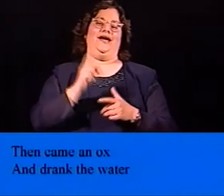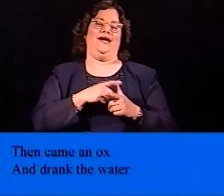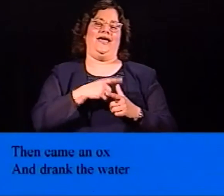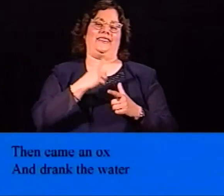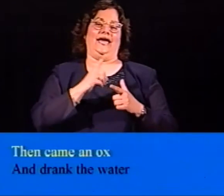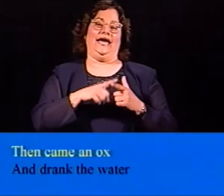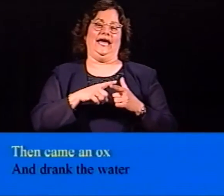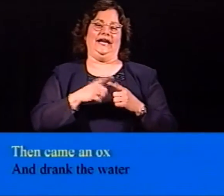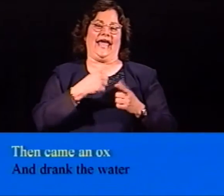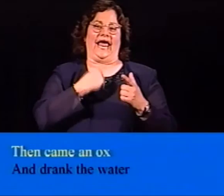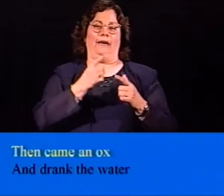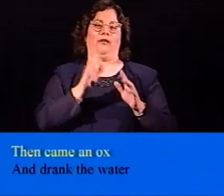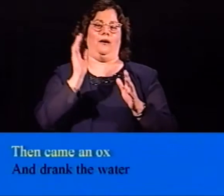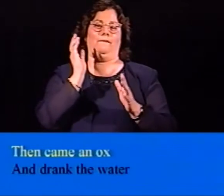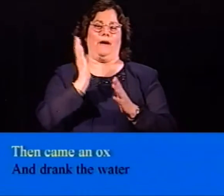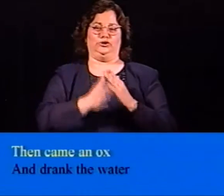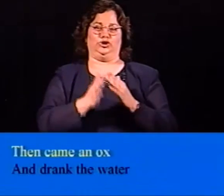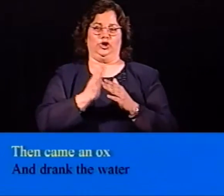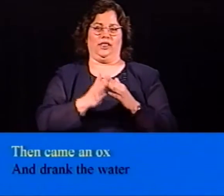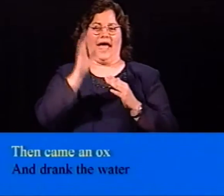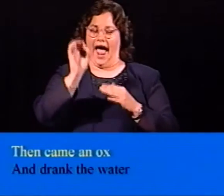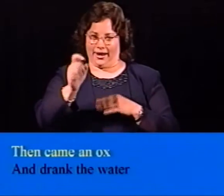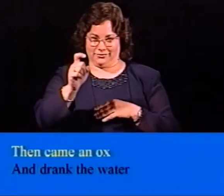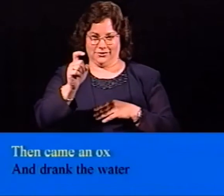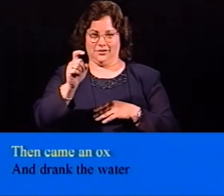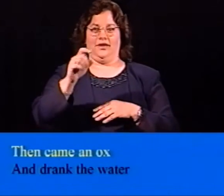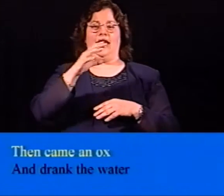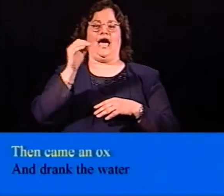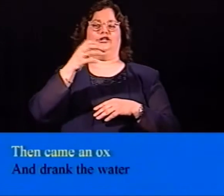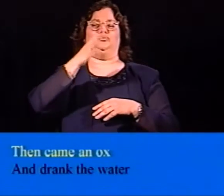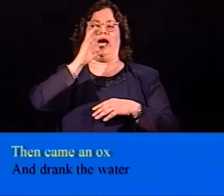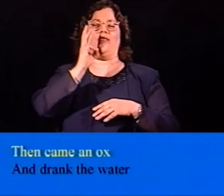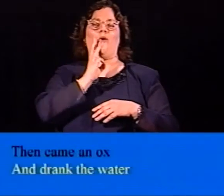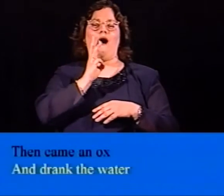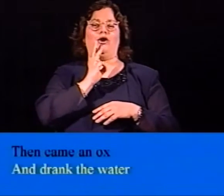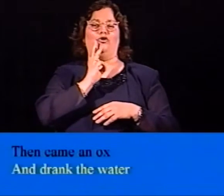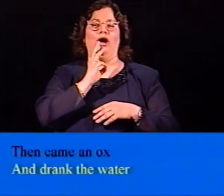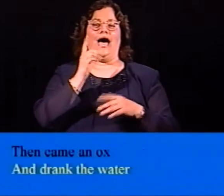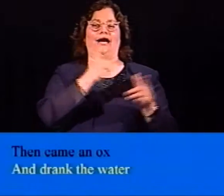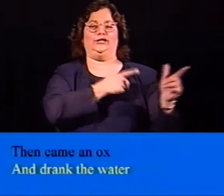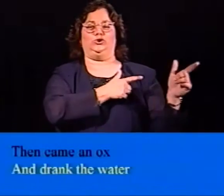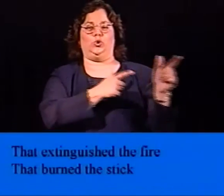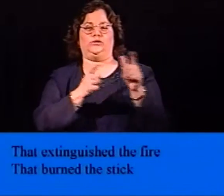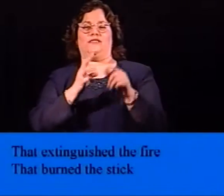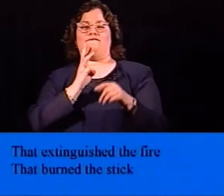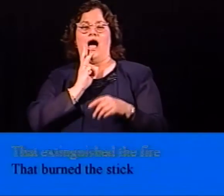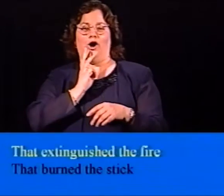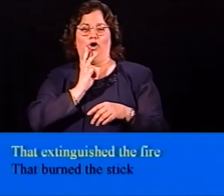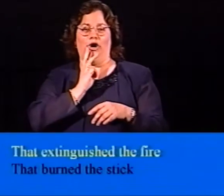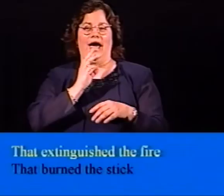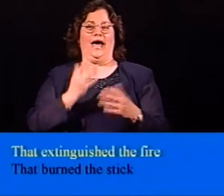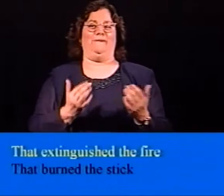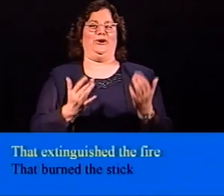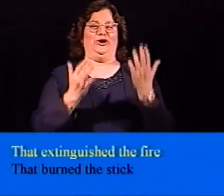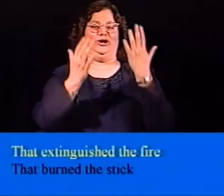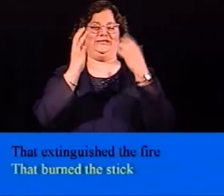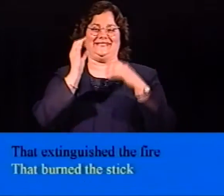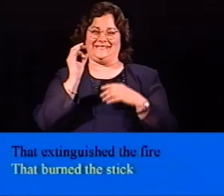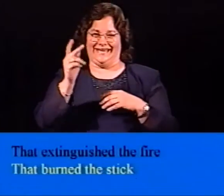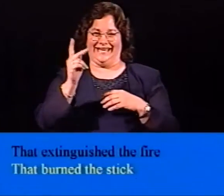Then came an ox that drank the water, that extinguished the fire, that burned the stick, that beat